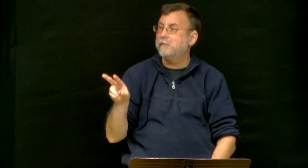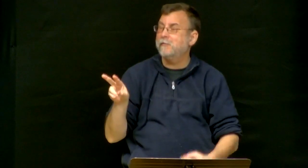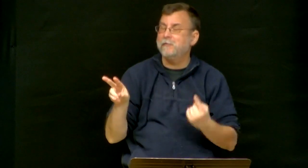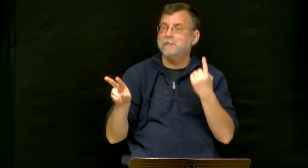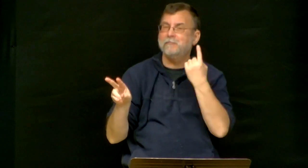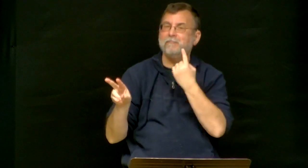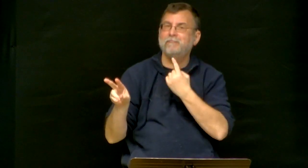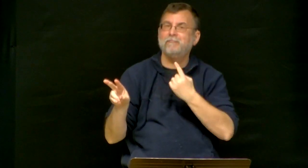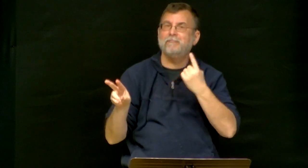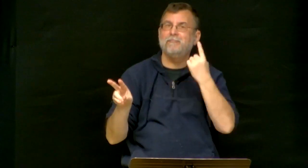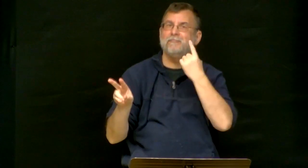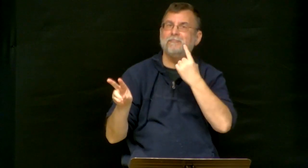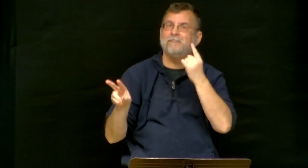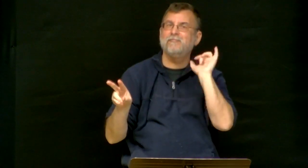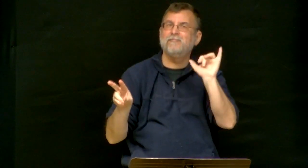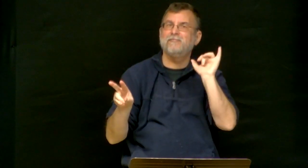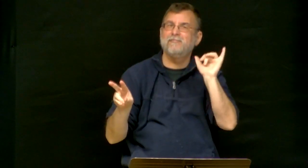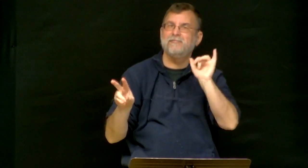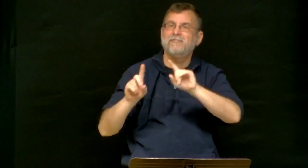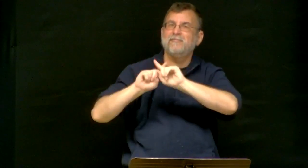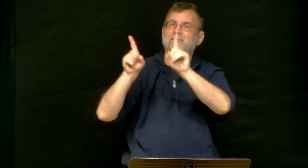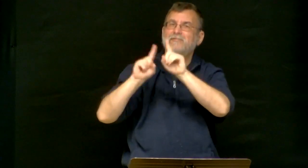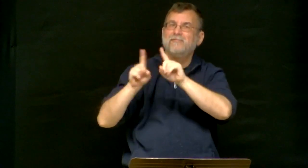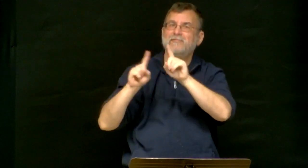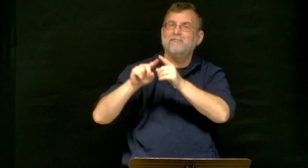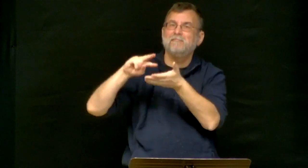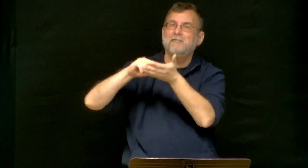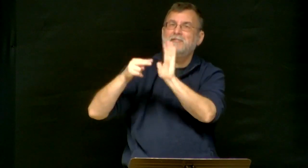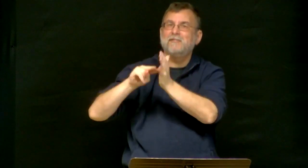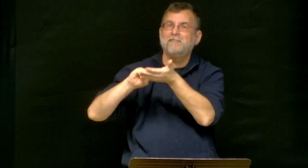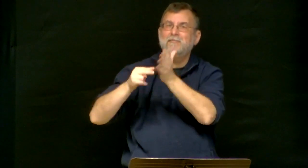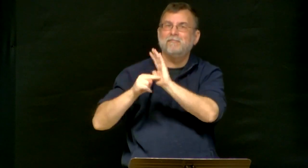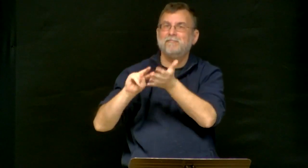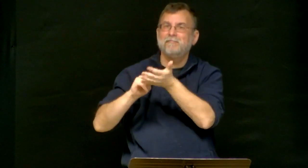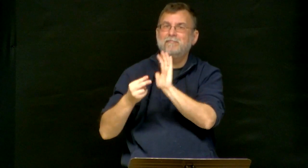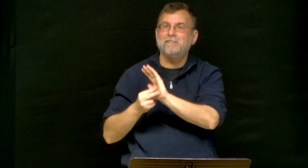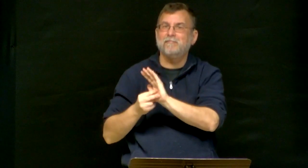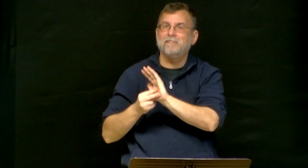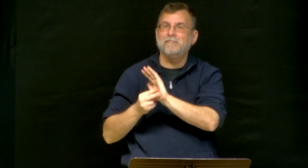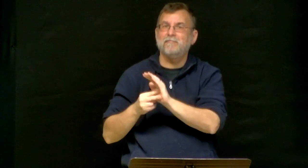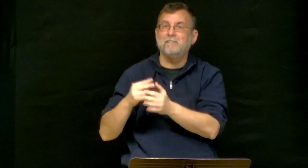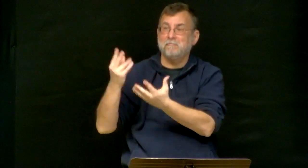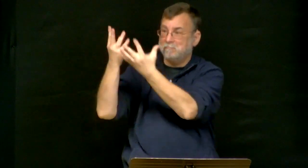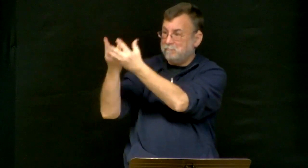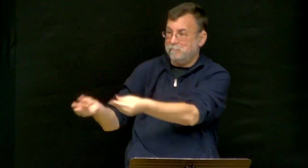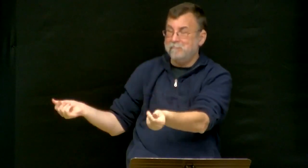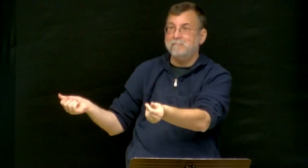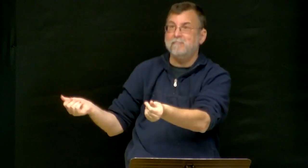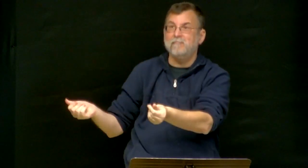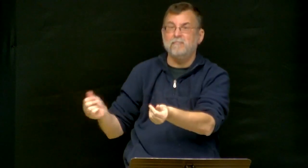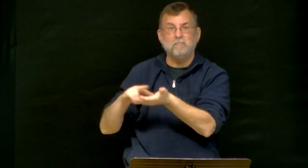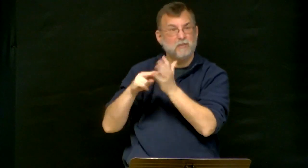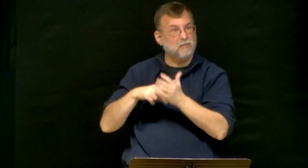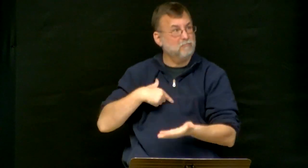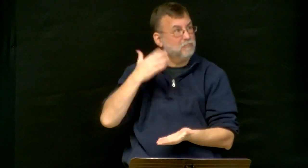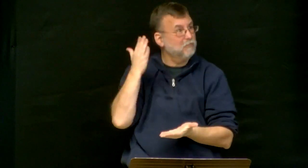a snowman, and it's going to make you think of what we talked about today and the different meanings of all the different parts of the